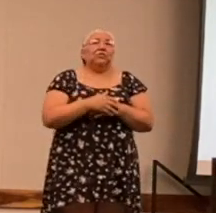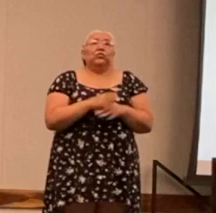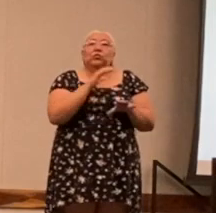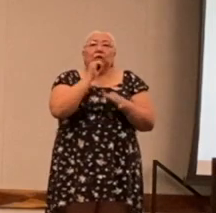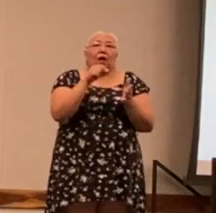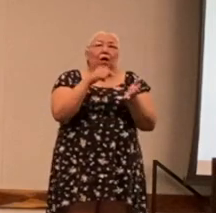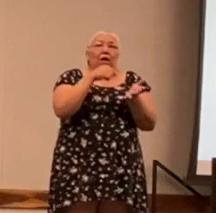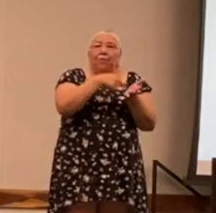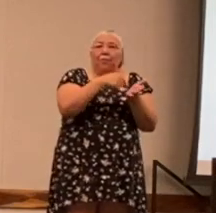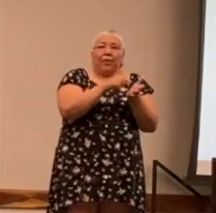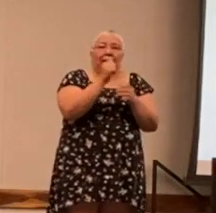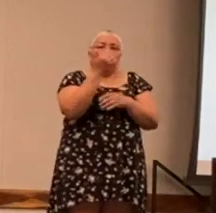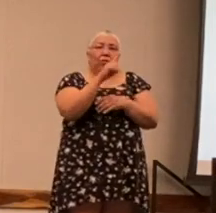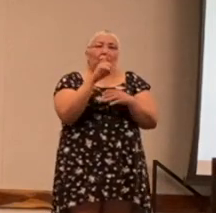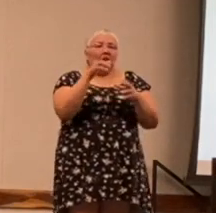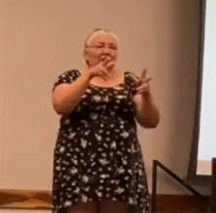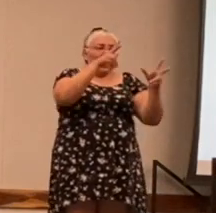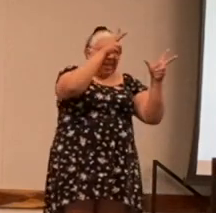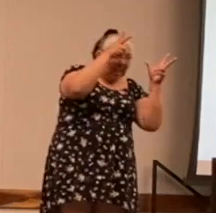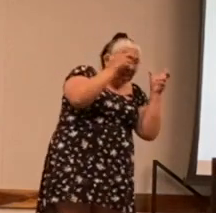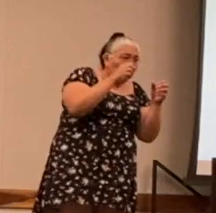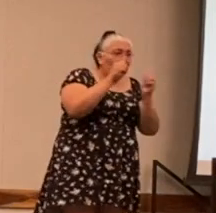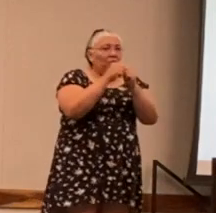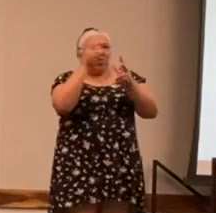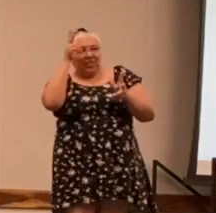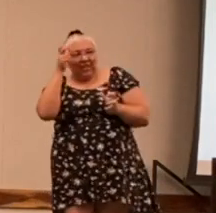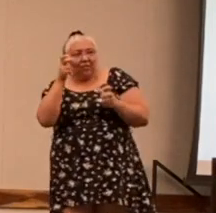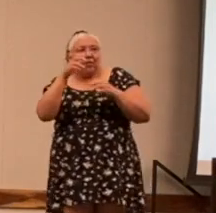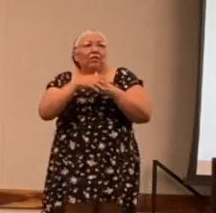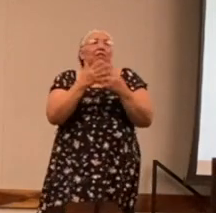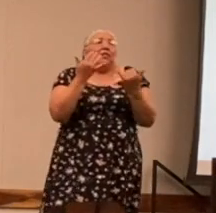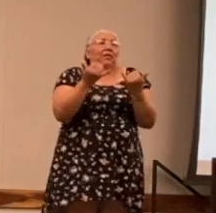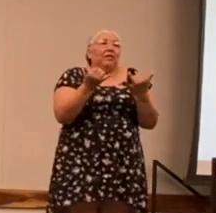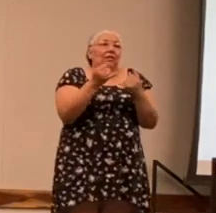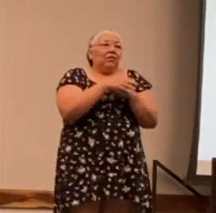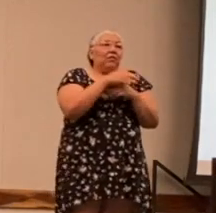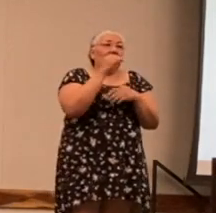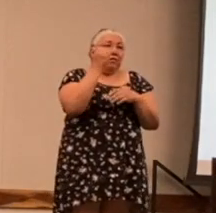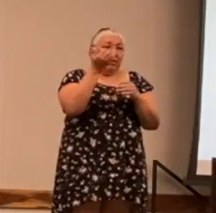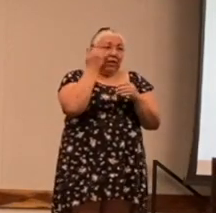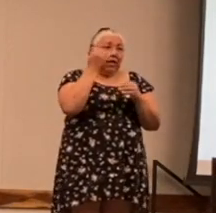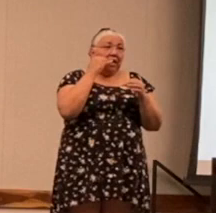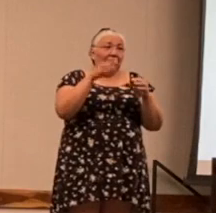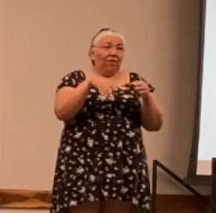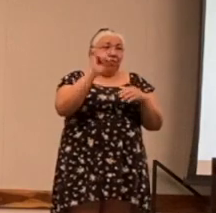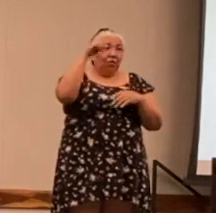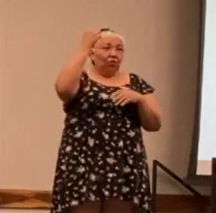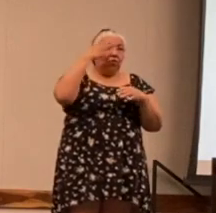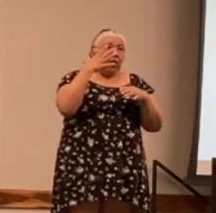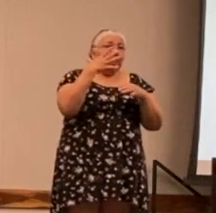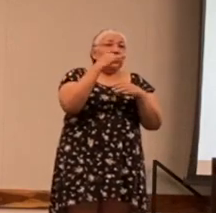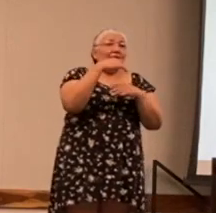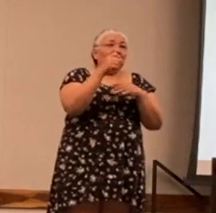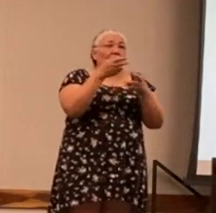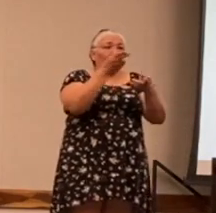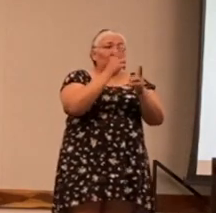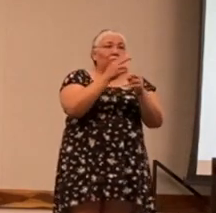do what is honorable in everyone's eyes. If possible, as far as it depends on you, live at peace with